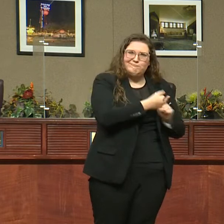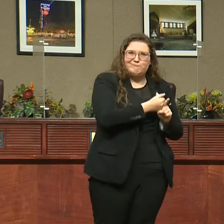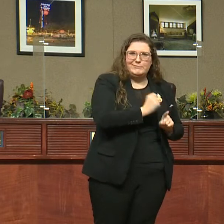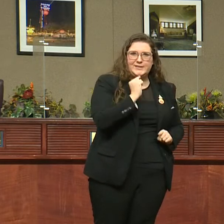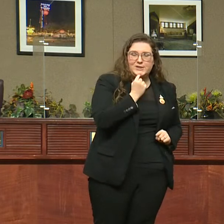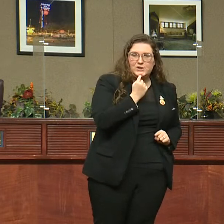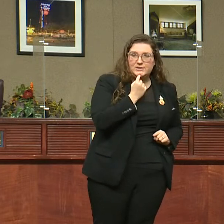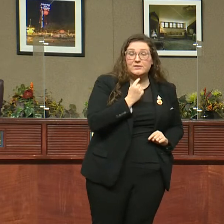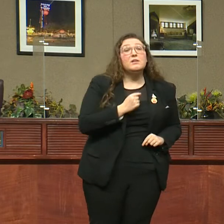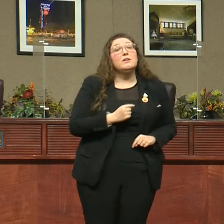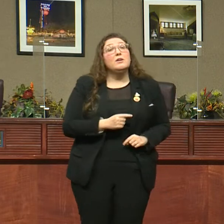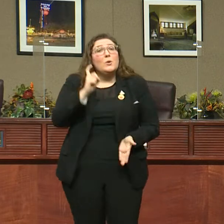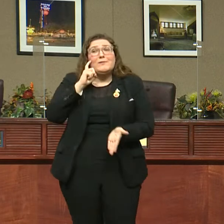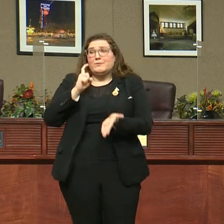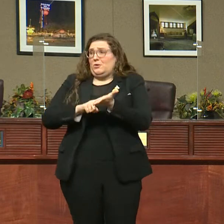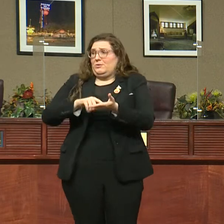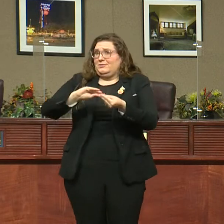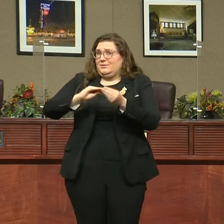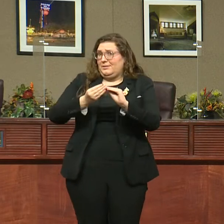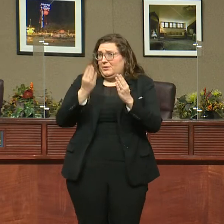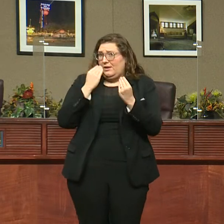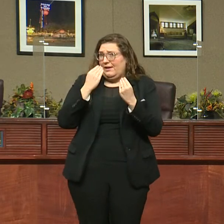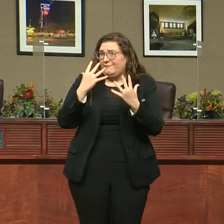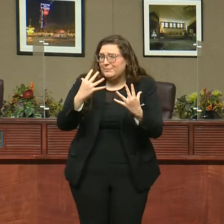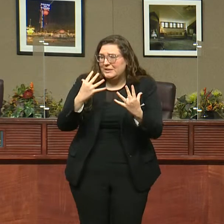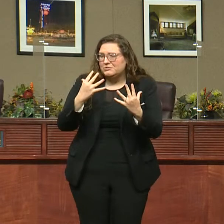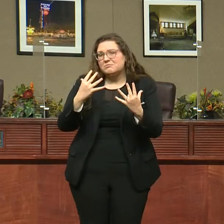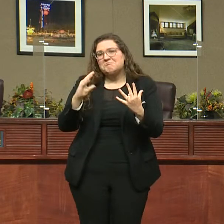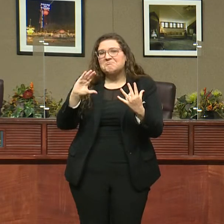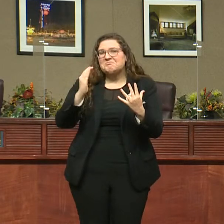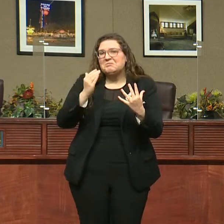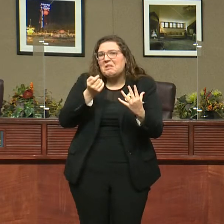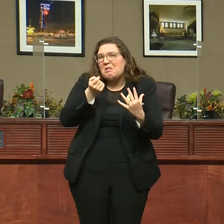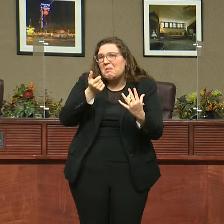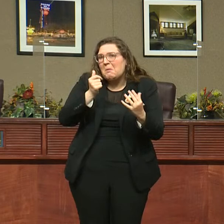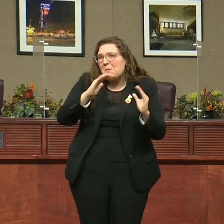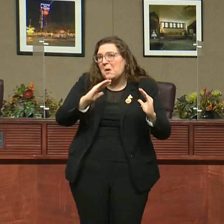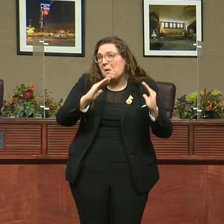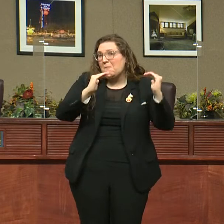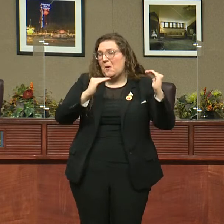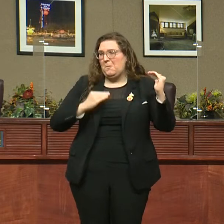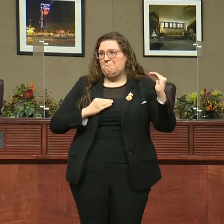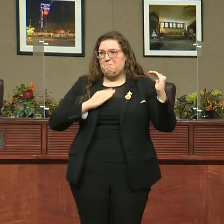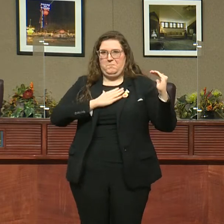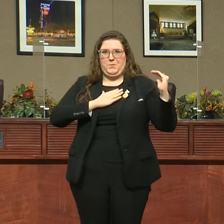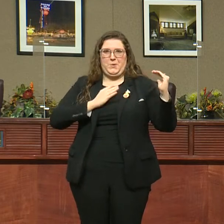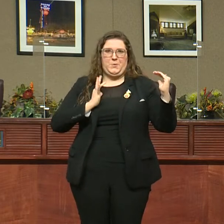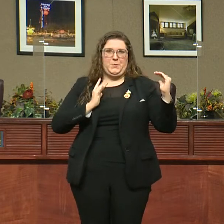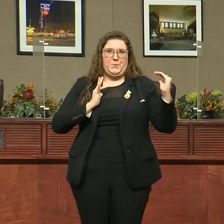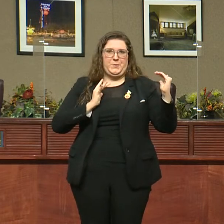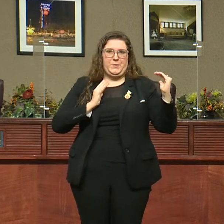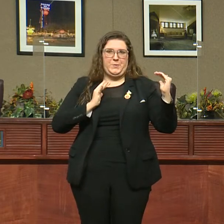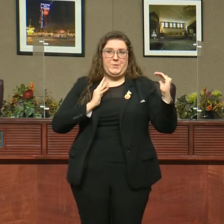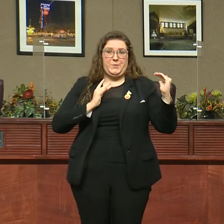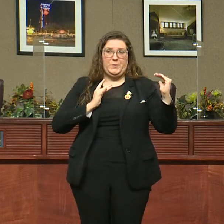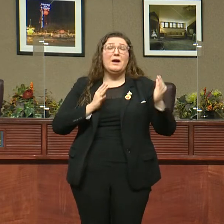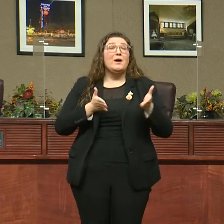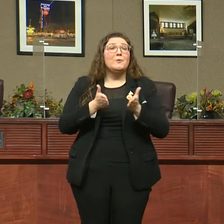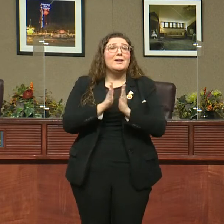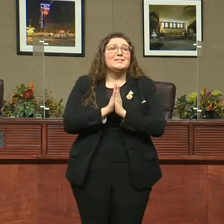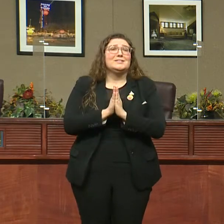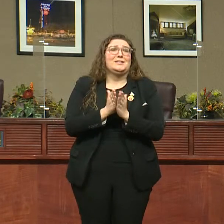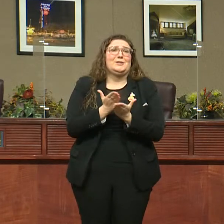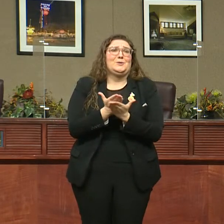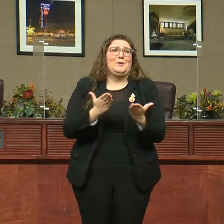Very glimpses of hope. It's just a glimpse of hope. That's why we are insisting for everyone to please adhere